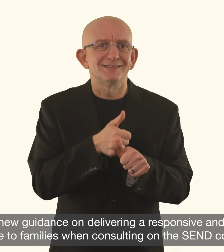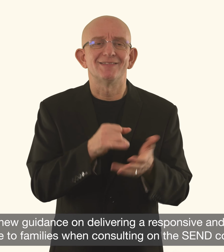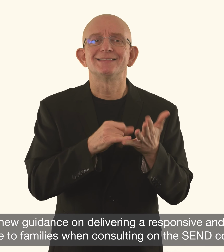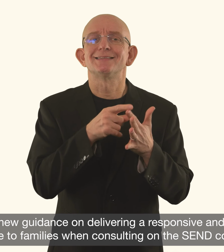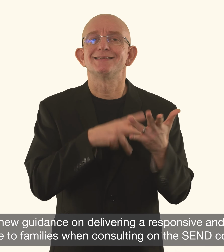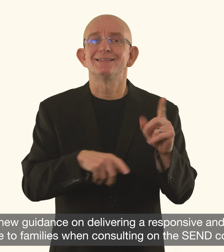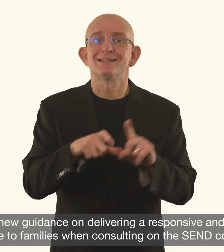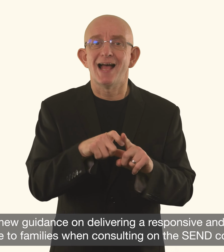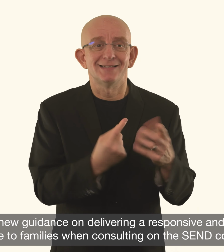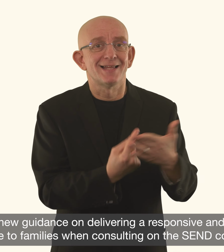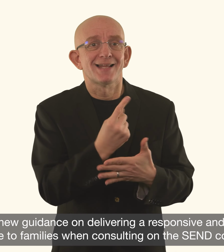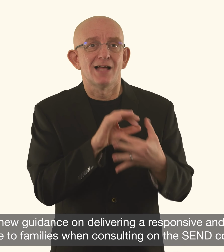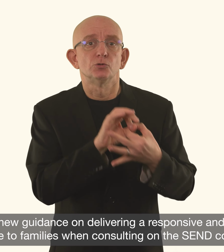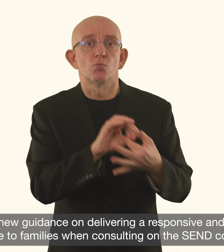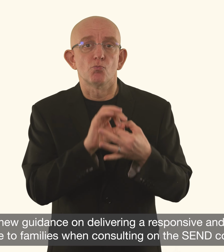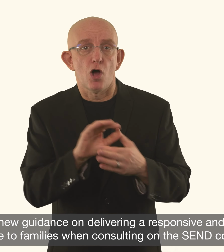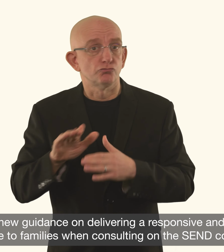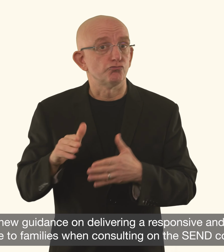to families when consulting on the SEND code of practice.